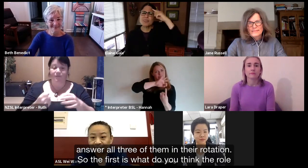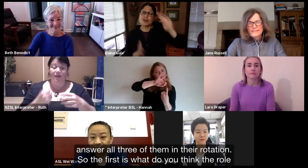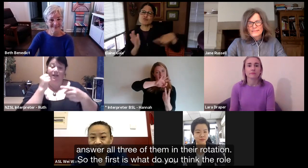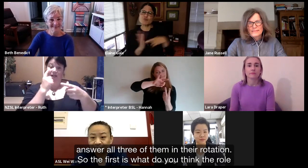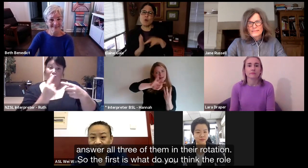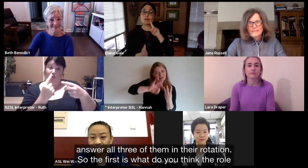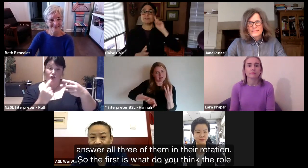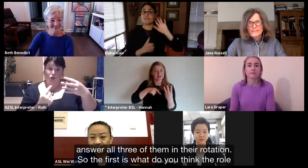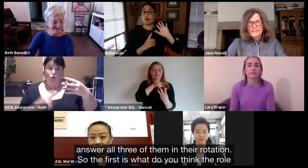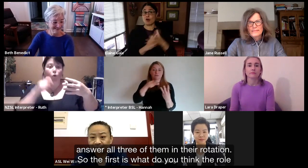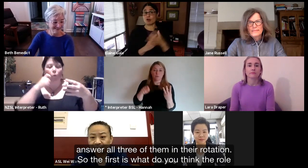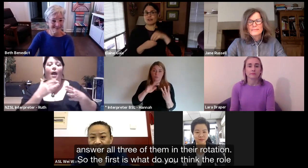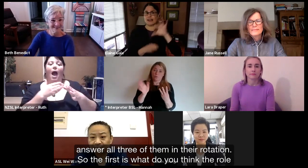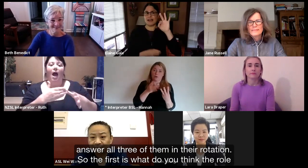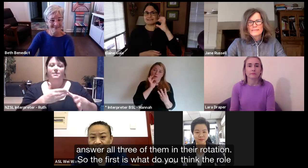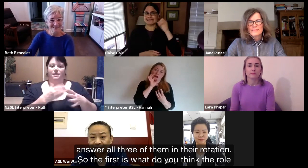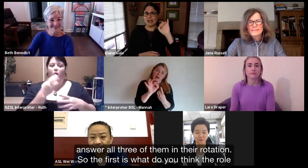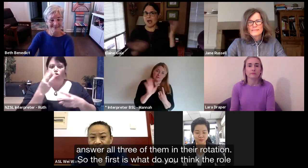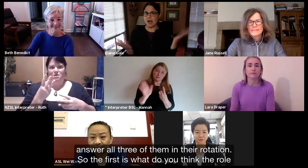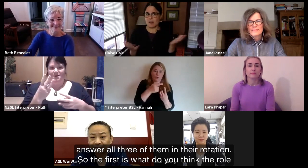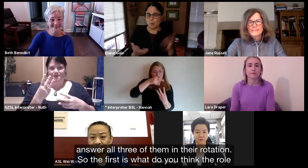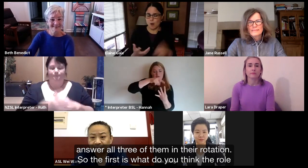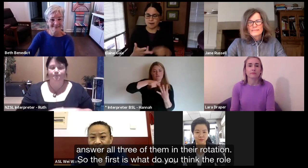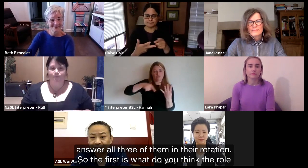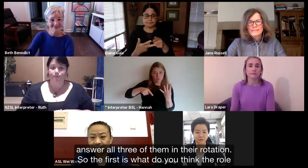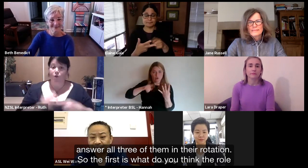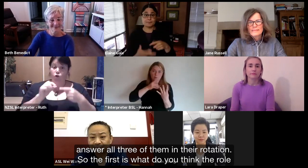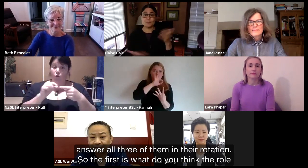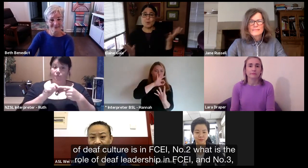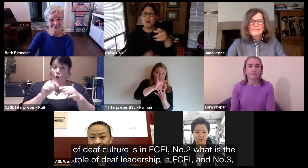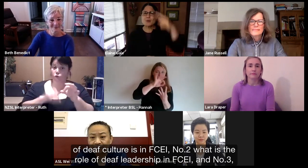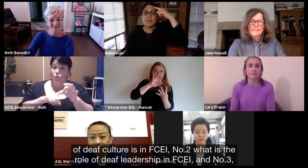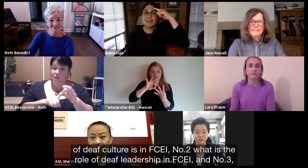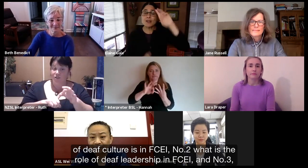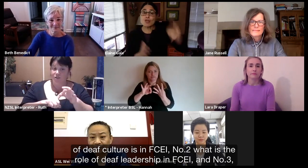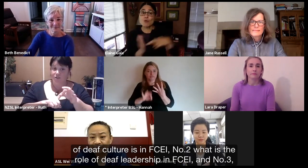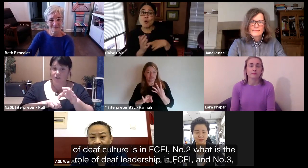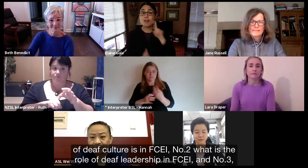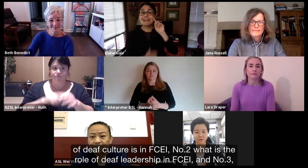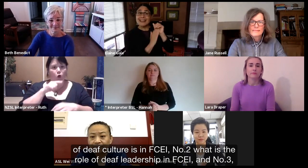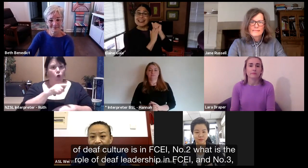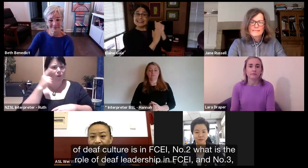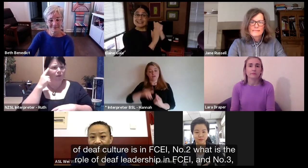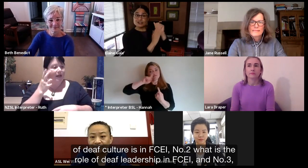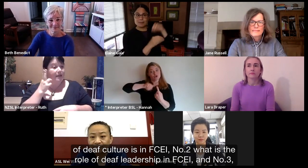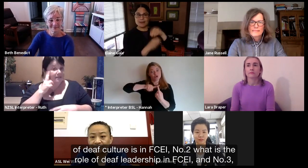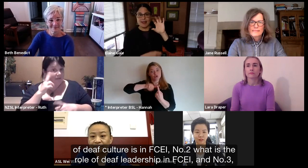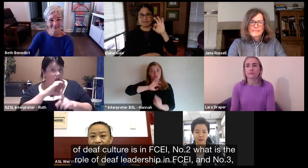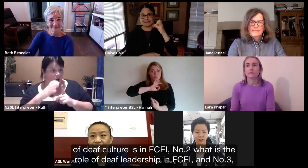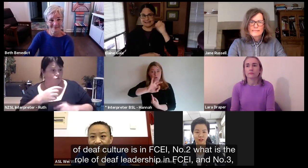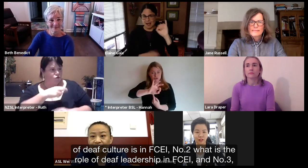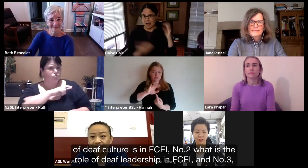in their rotation. So the first is, what do you think the role of deaf culture is in